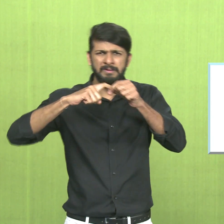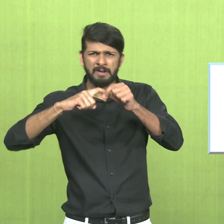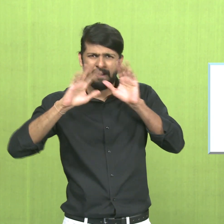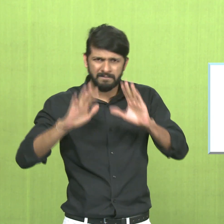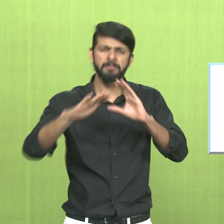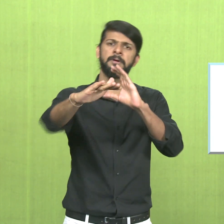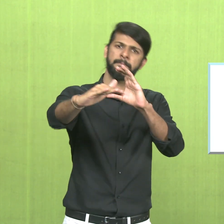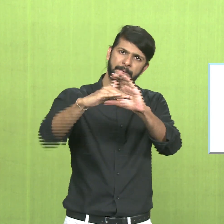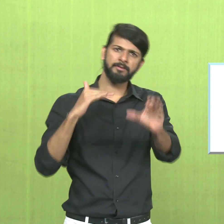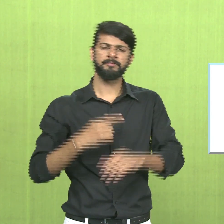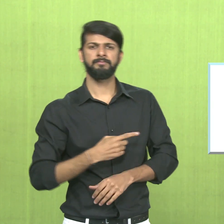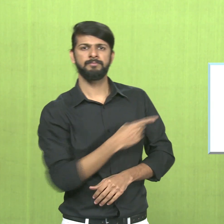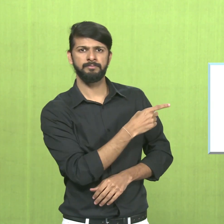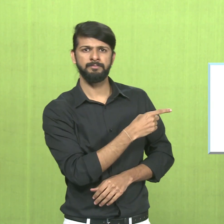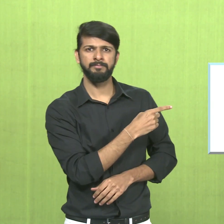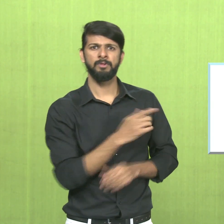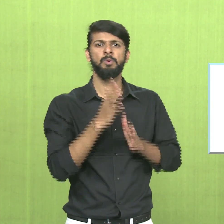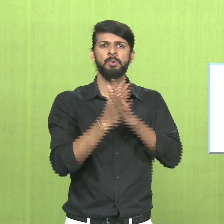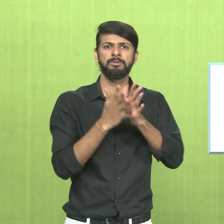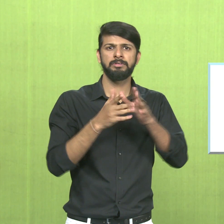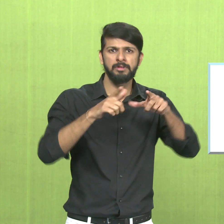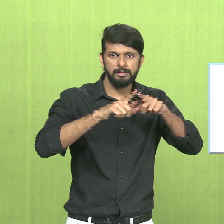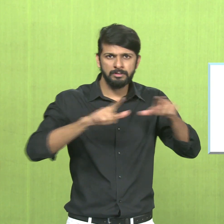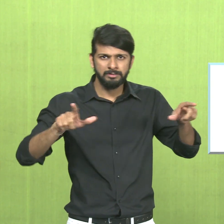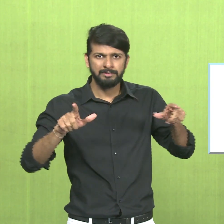If you have any queries, you can email us at